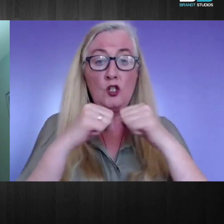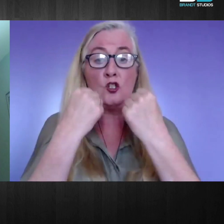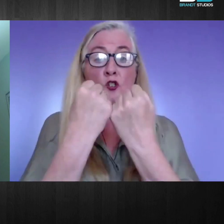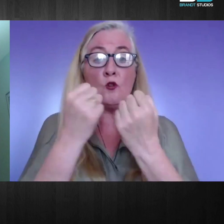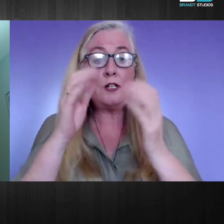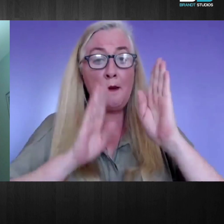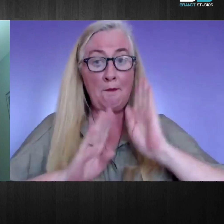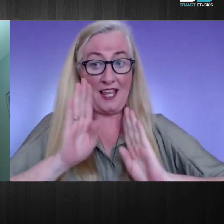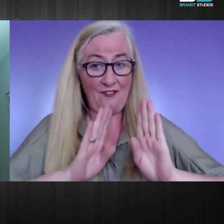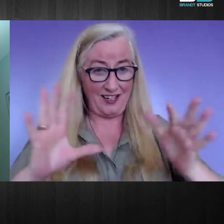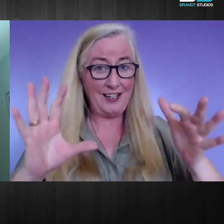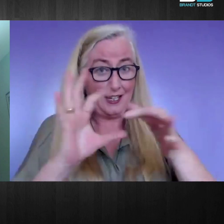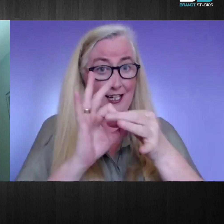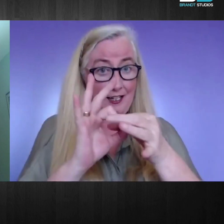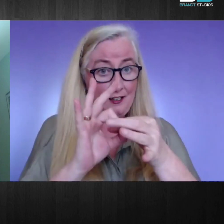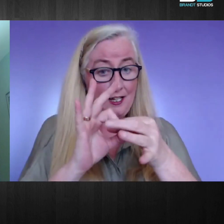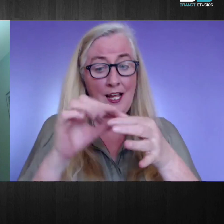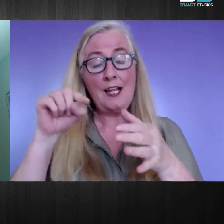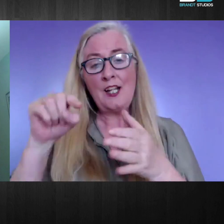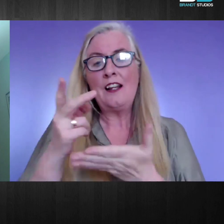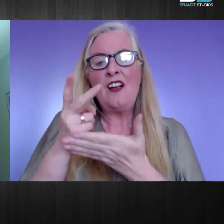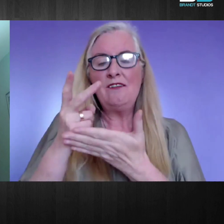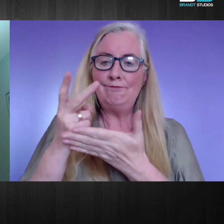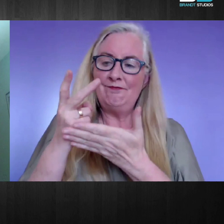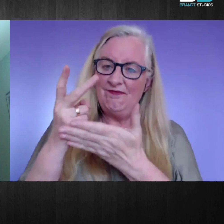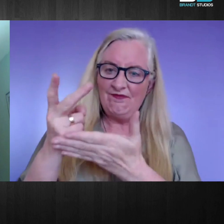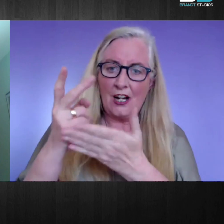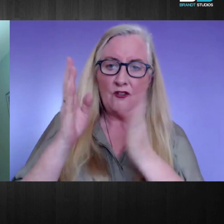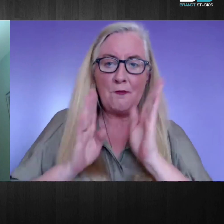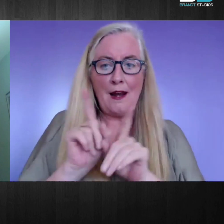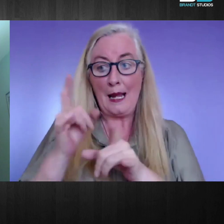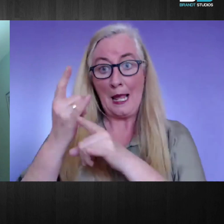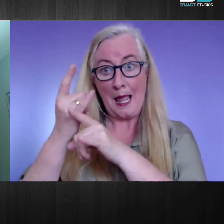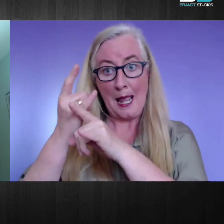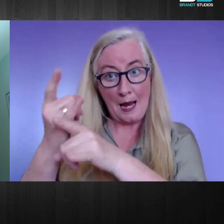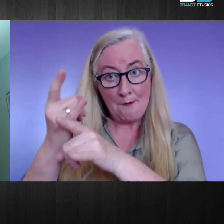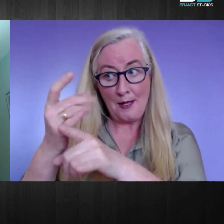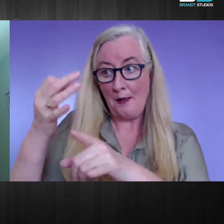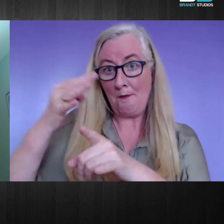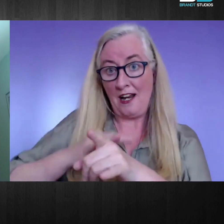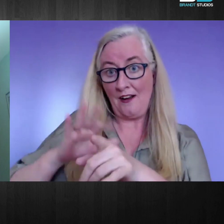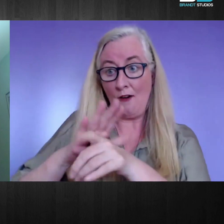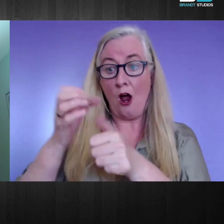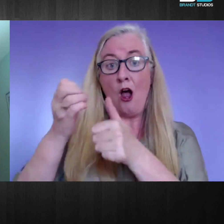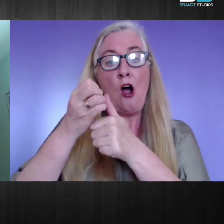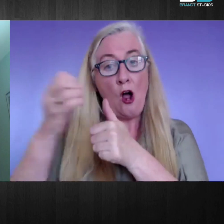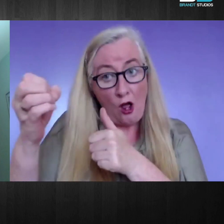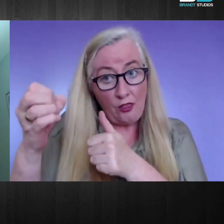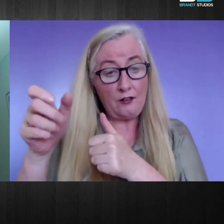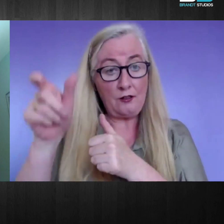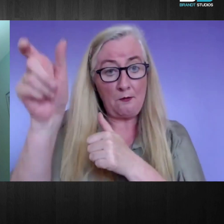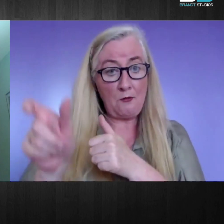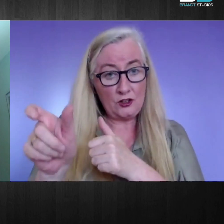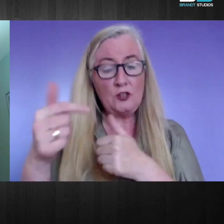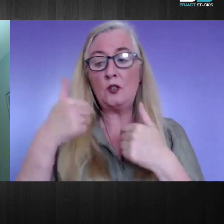voluntary behaviour intended to help or benefit another person. So we've been doing a big programme of research for the last few years